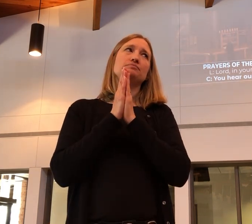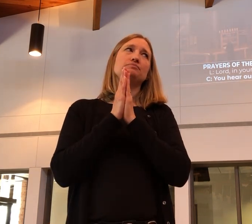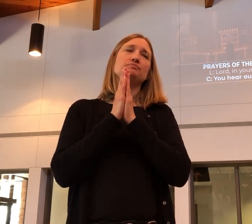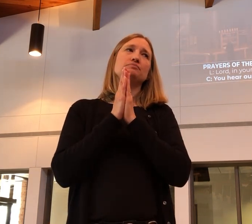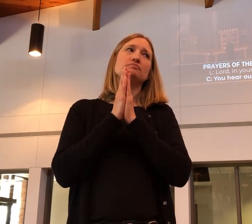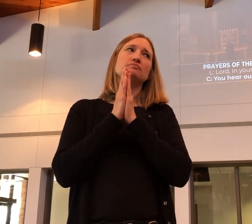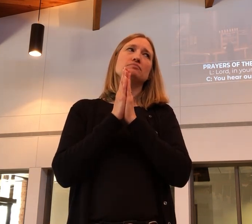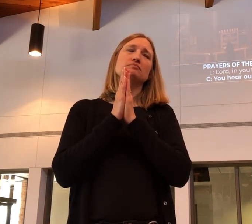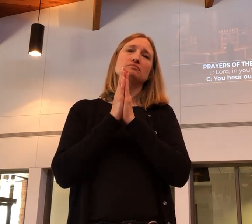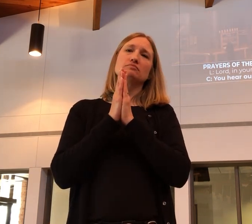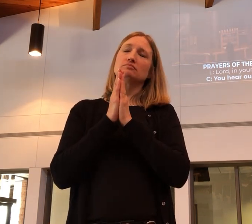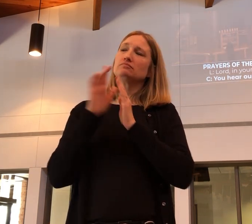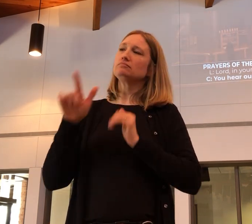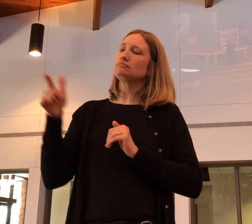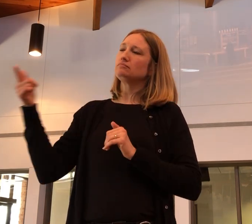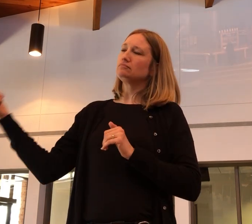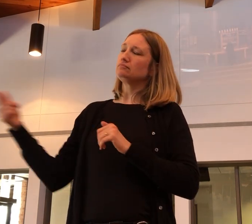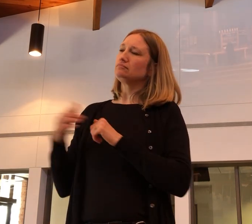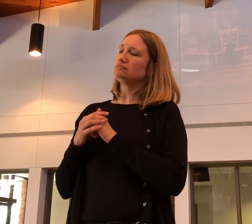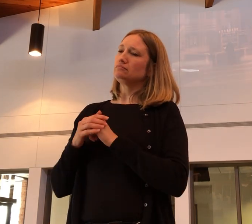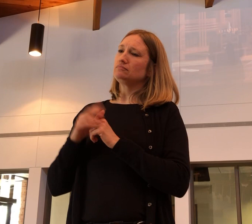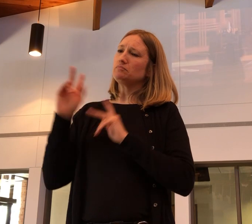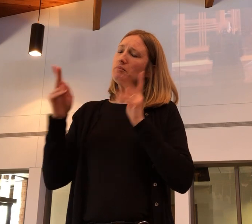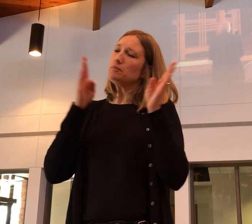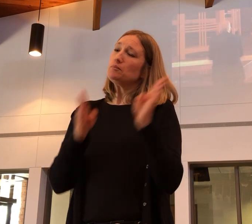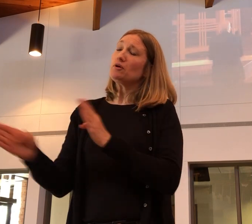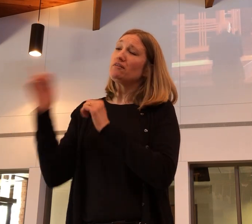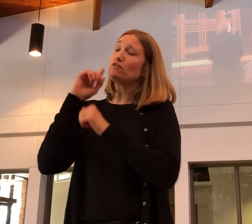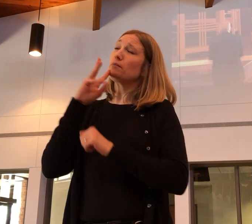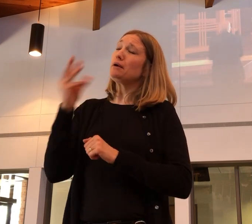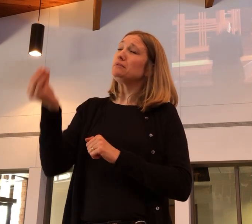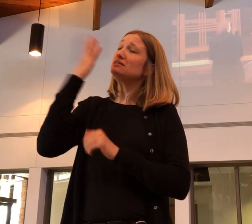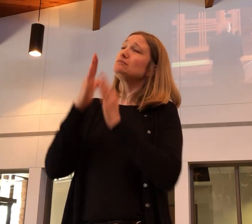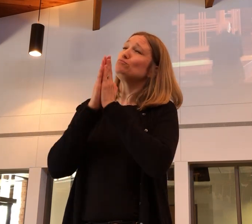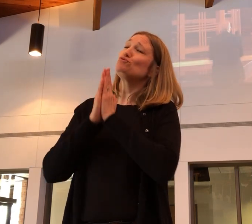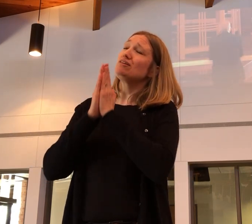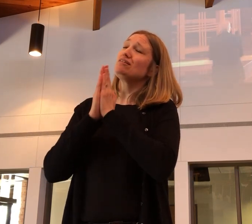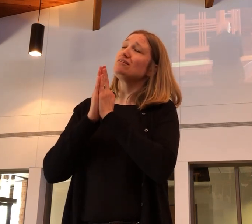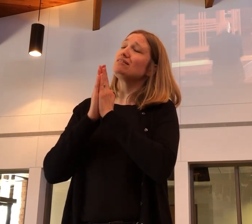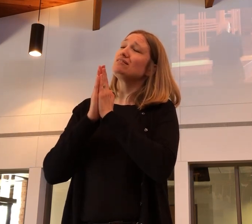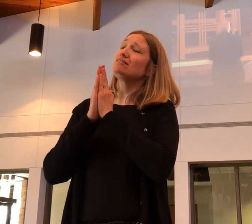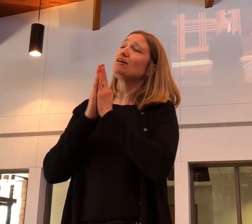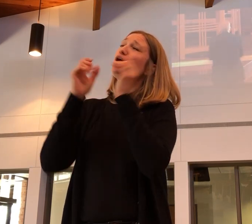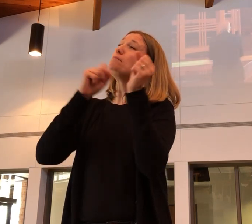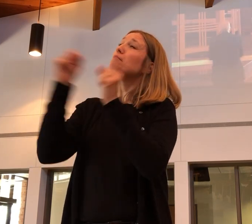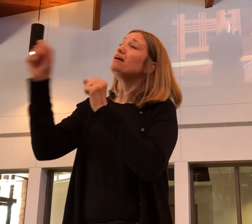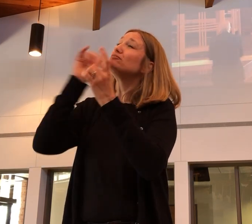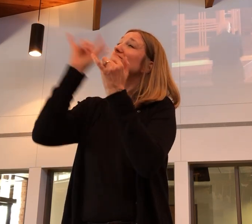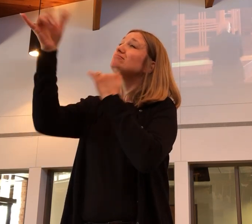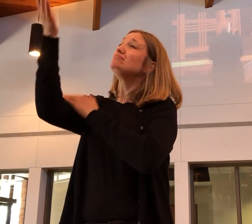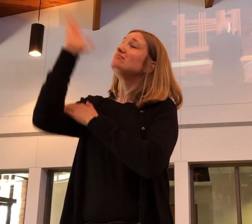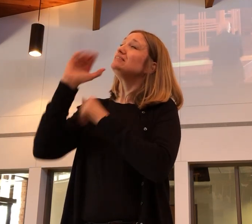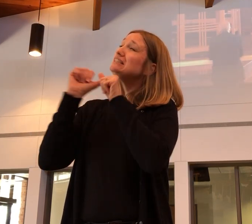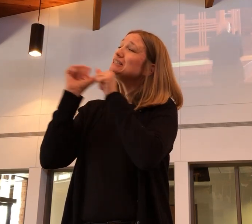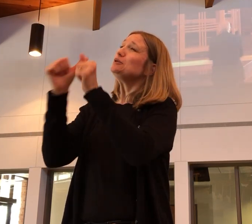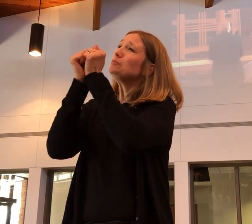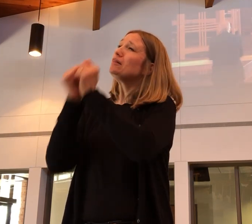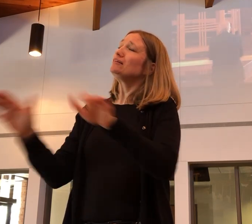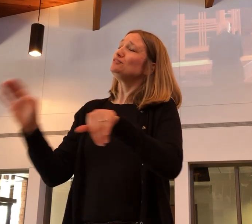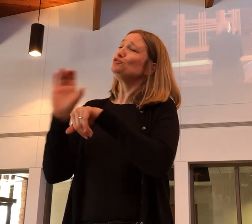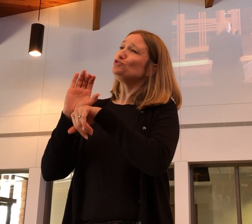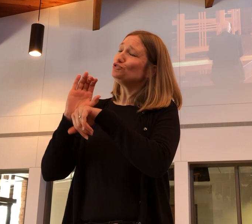Let us pray for those preparing for baptism. Almighty and eternal God, you continue to bless the